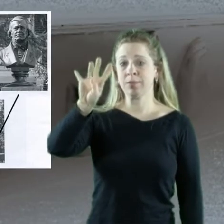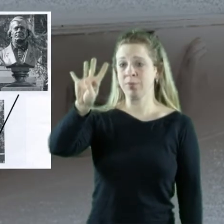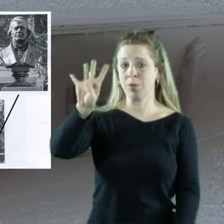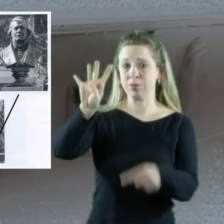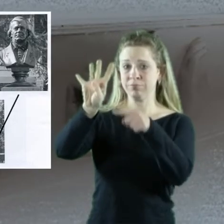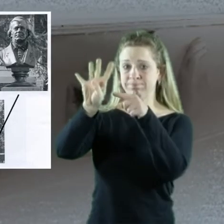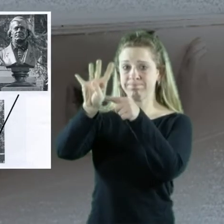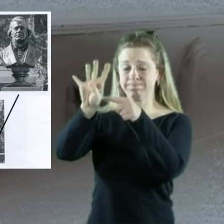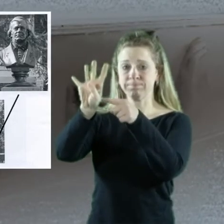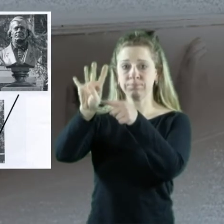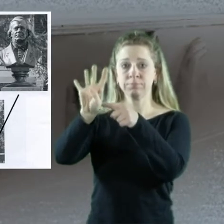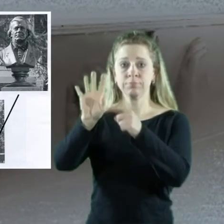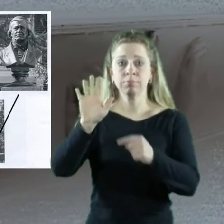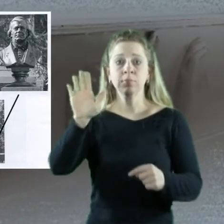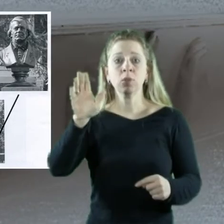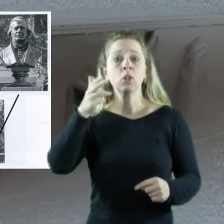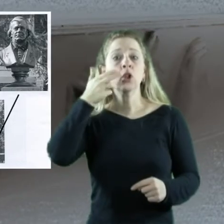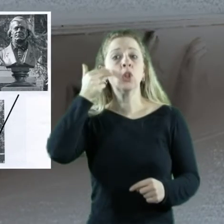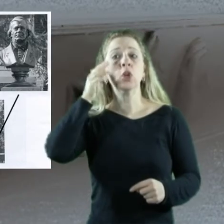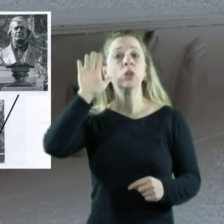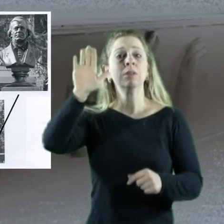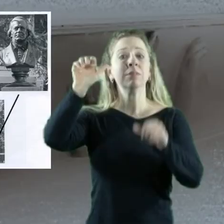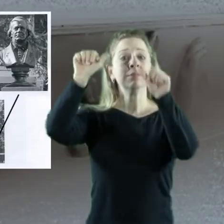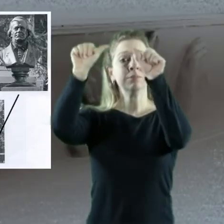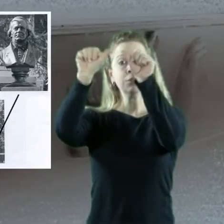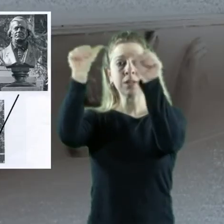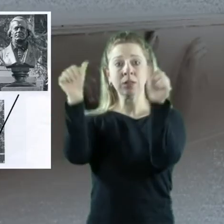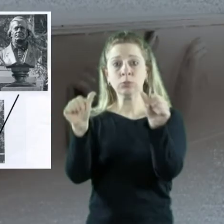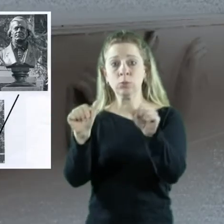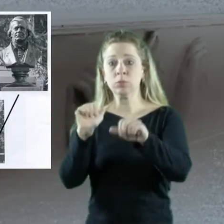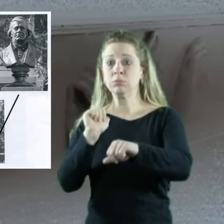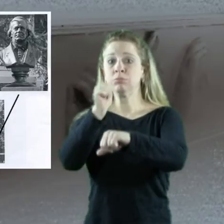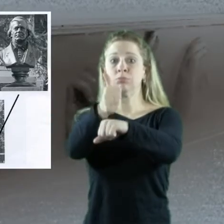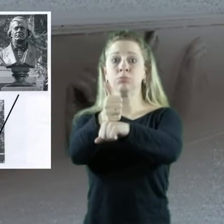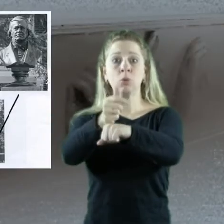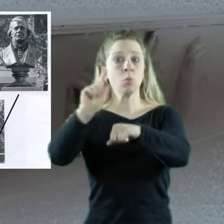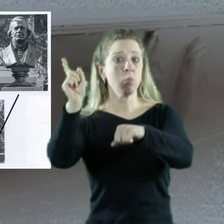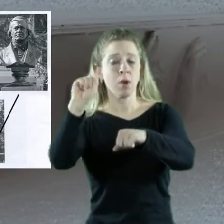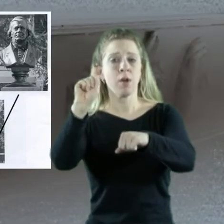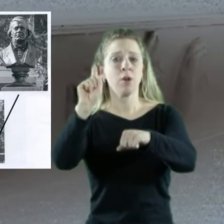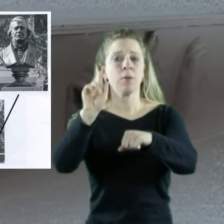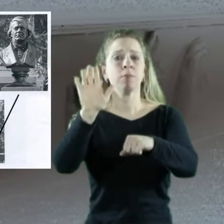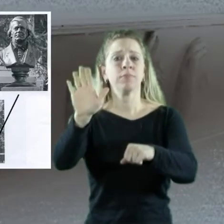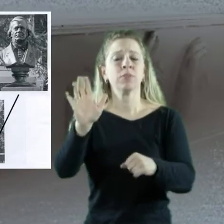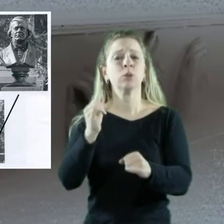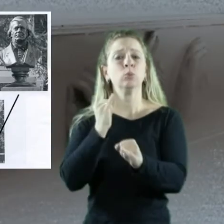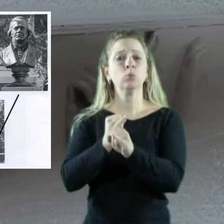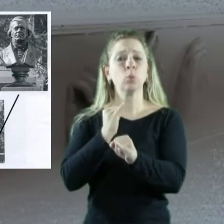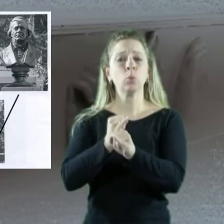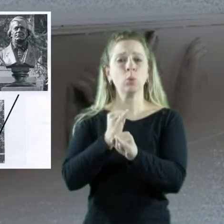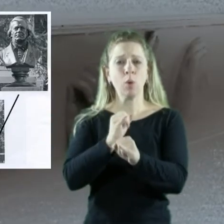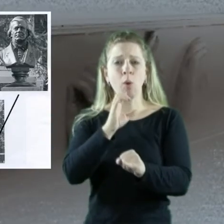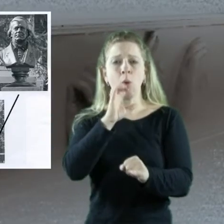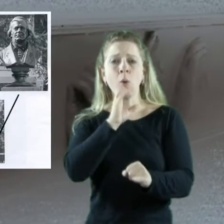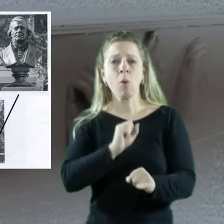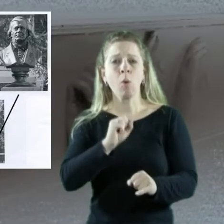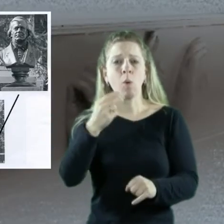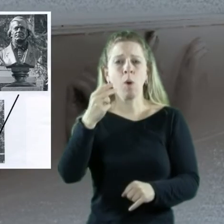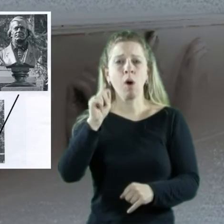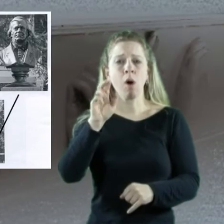On September 16, 1874, the statue of Clerc was shown in front of the old Hartford